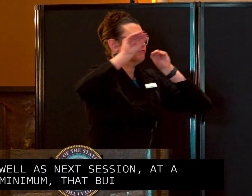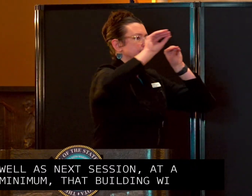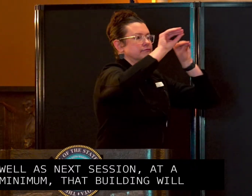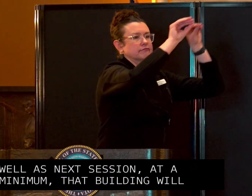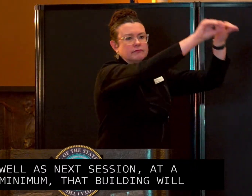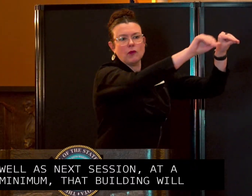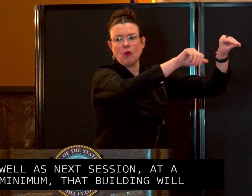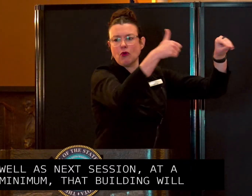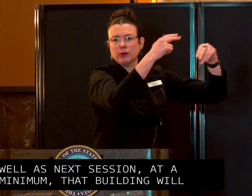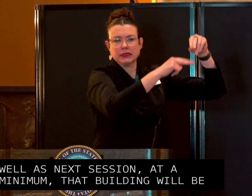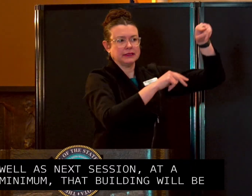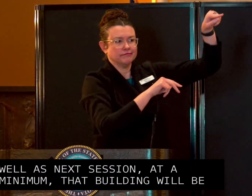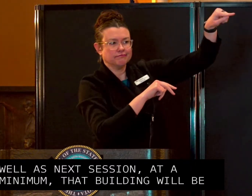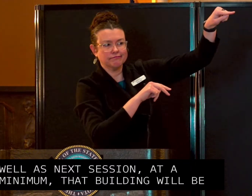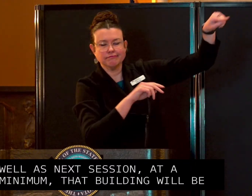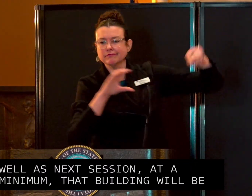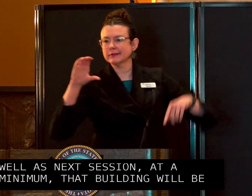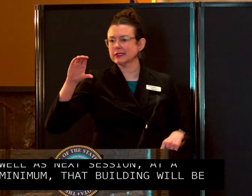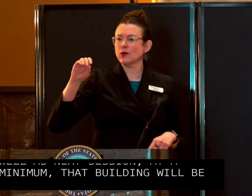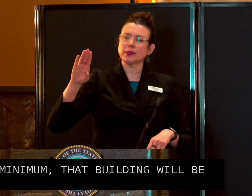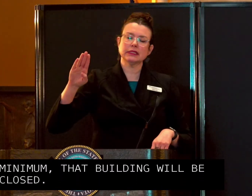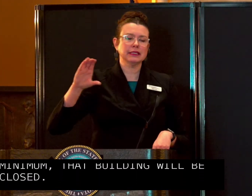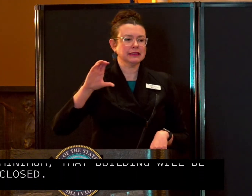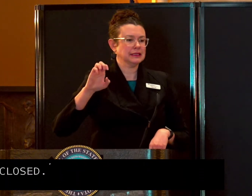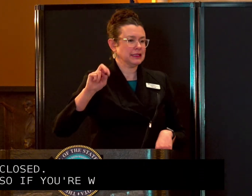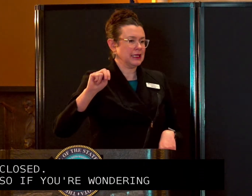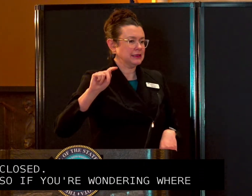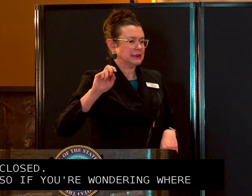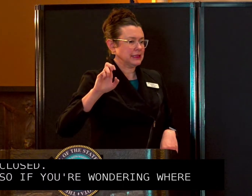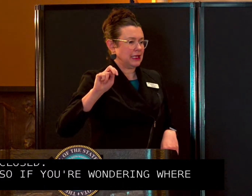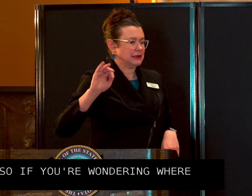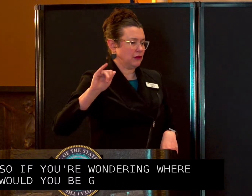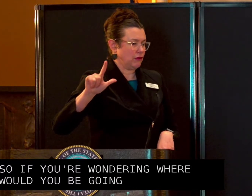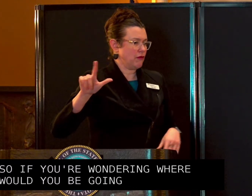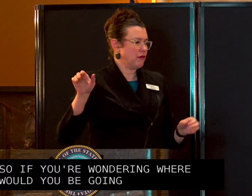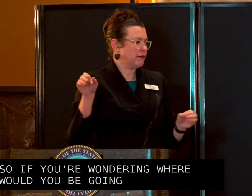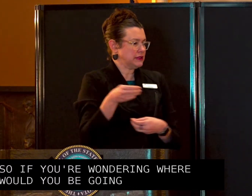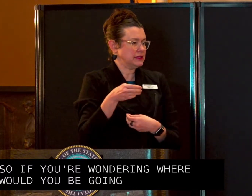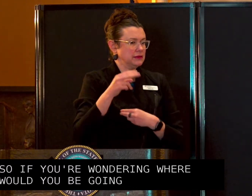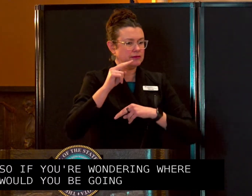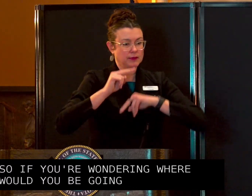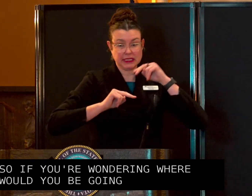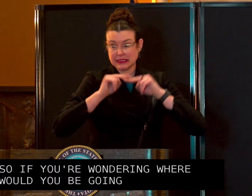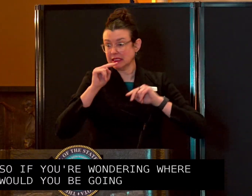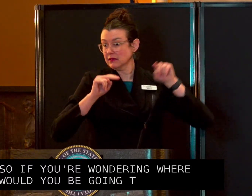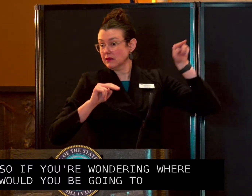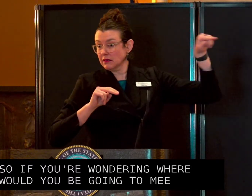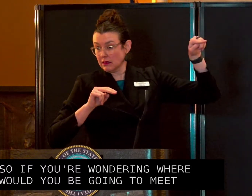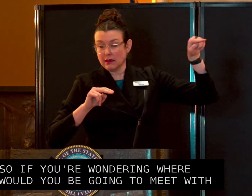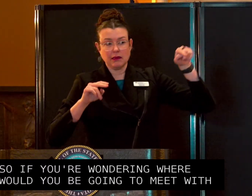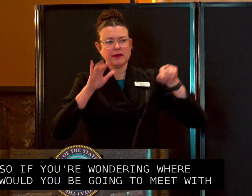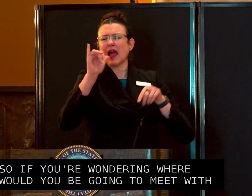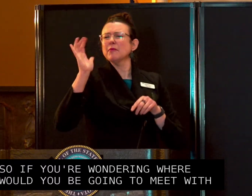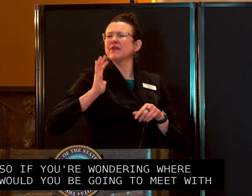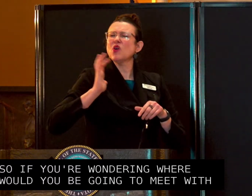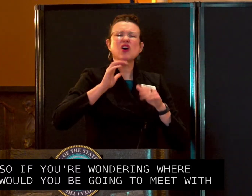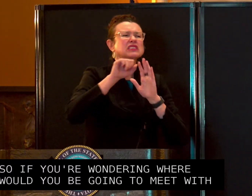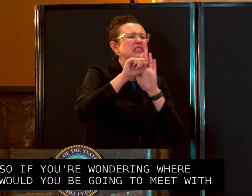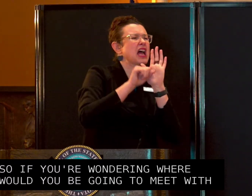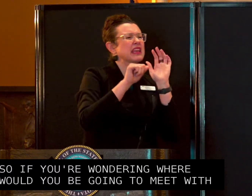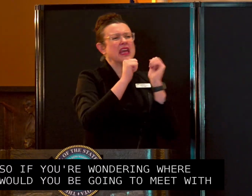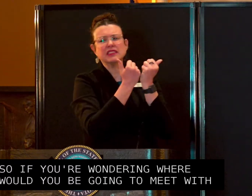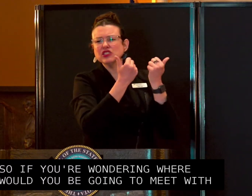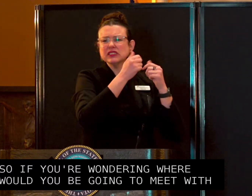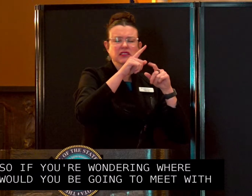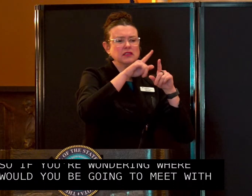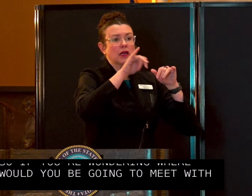closed. So if you're wondering where would you be going to meet with the House of Representatives, that they're